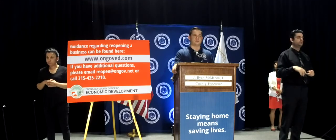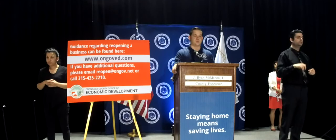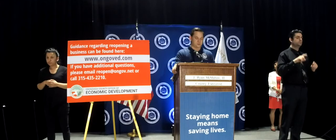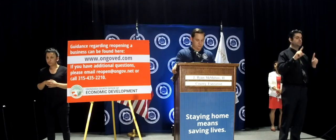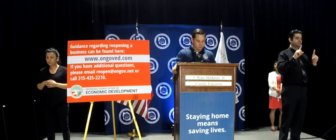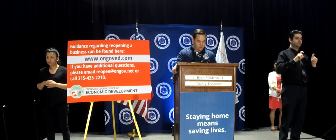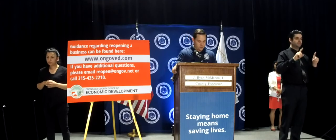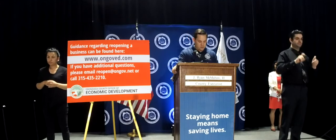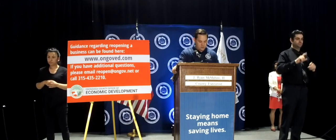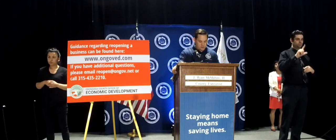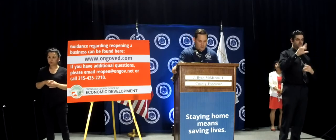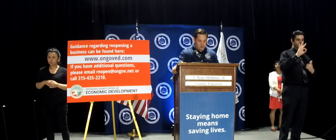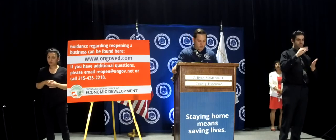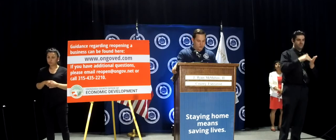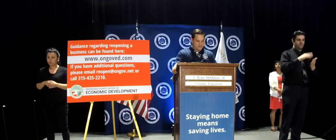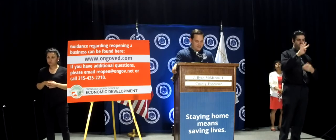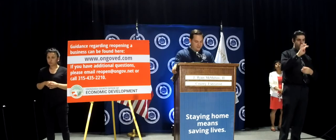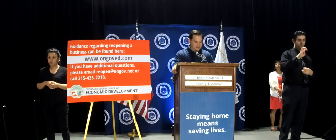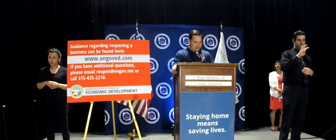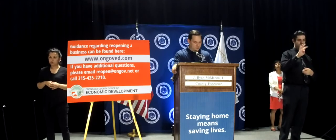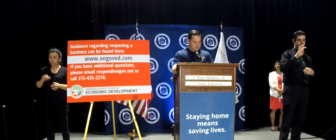29,424 individuals.